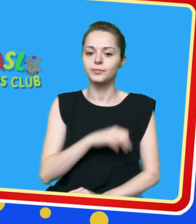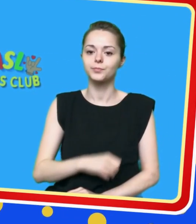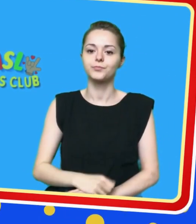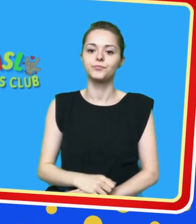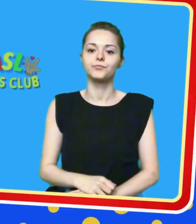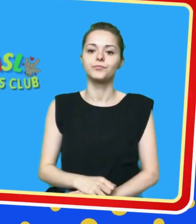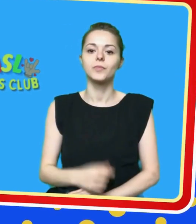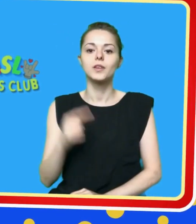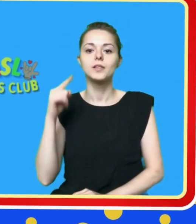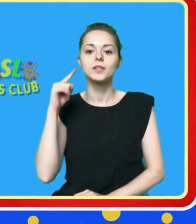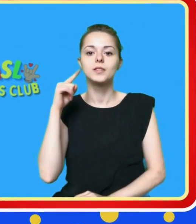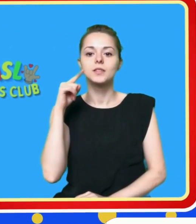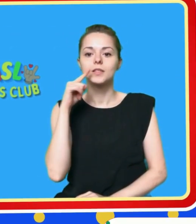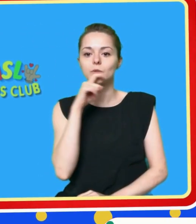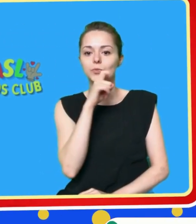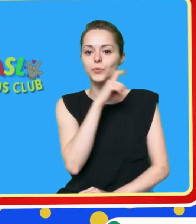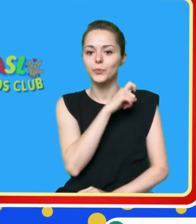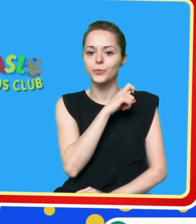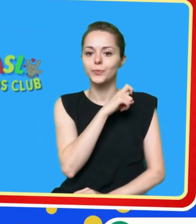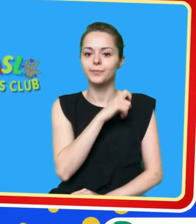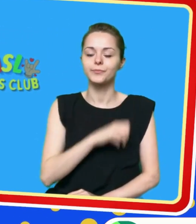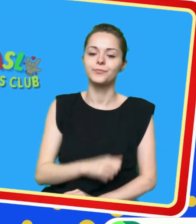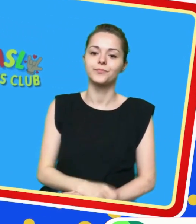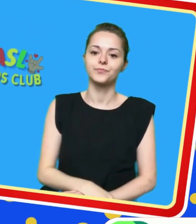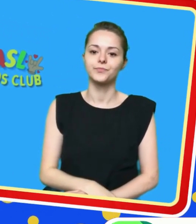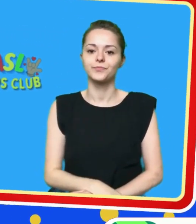What do you think this sign means?